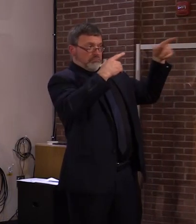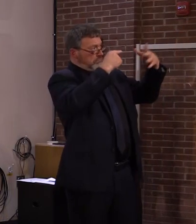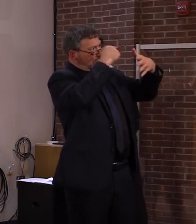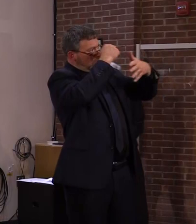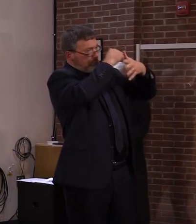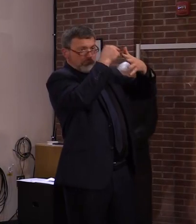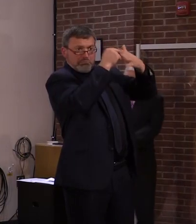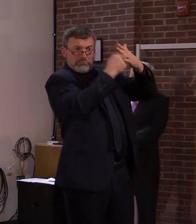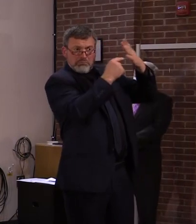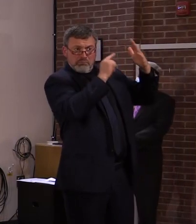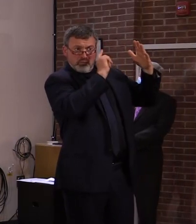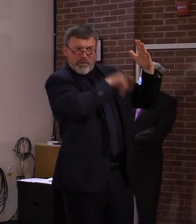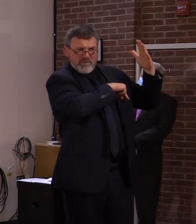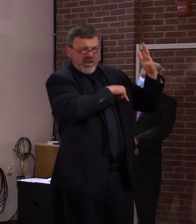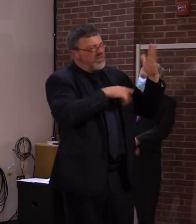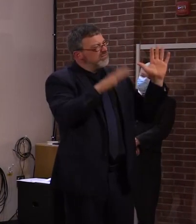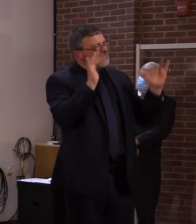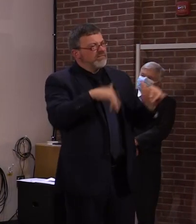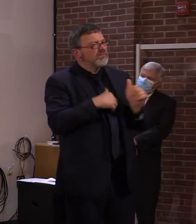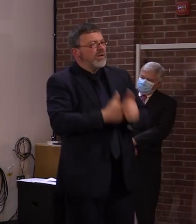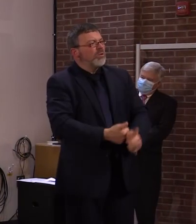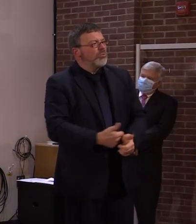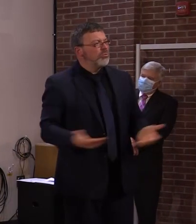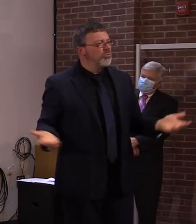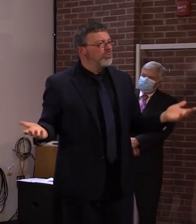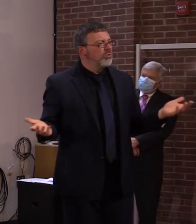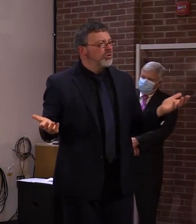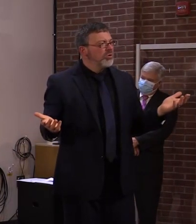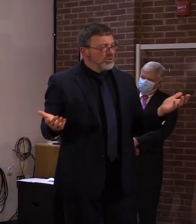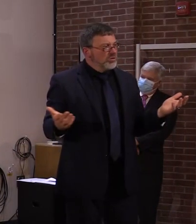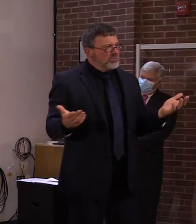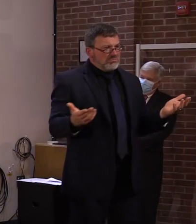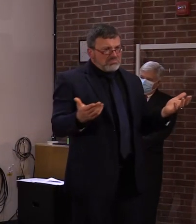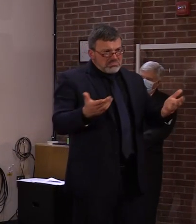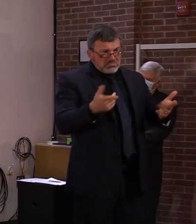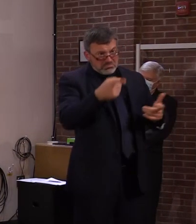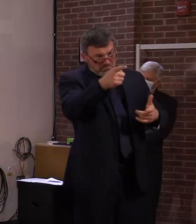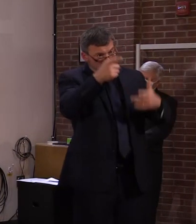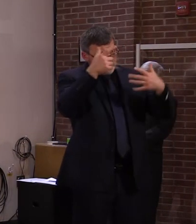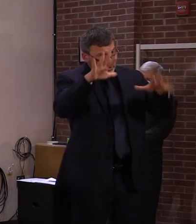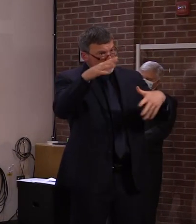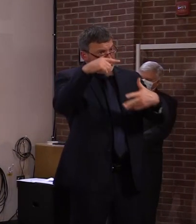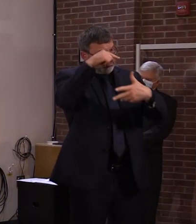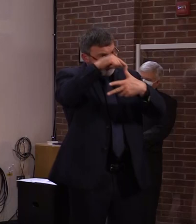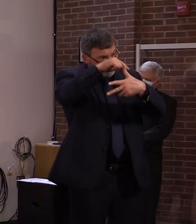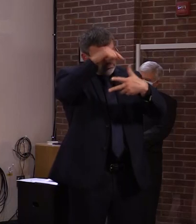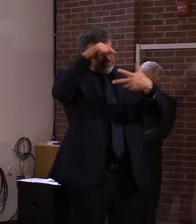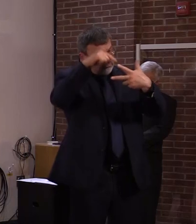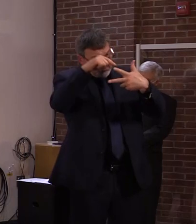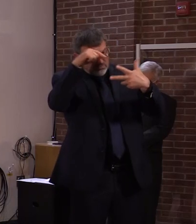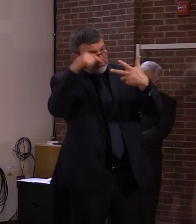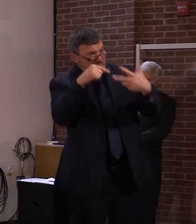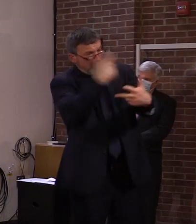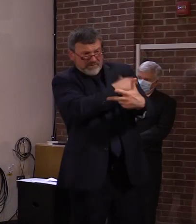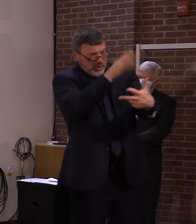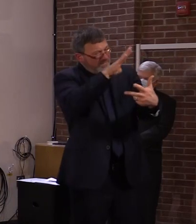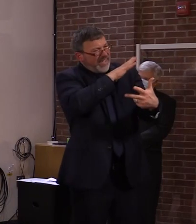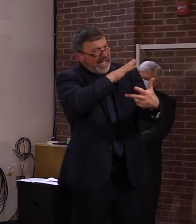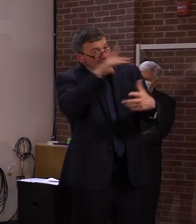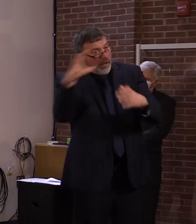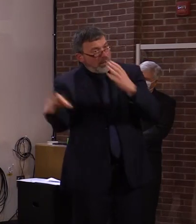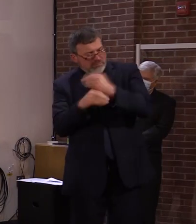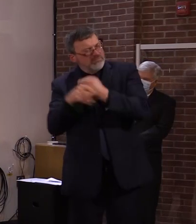instance, then you can get a booster. So I think we're saying the same thing, but we're trying to adhere to the CDC